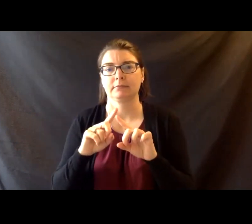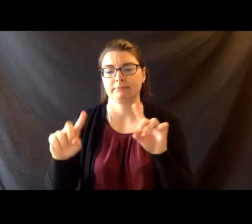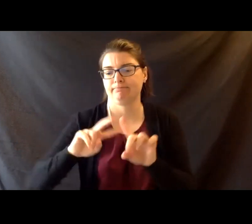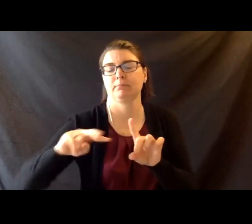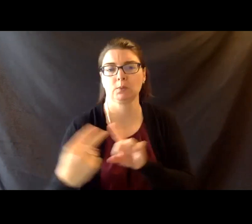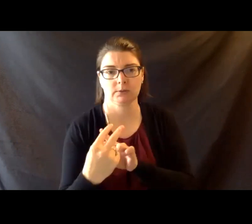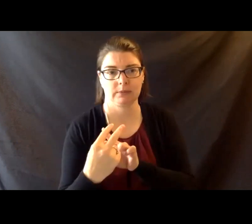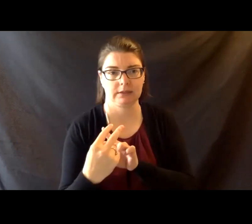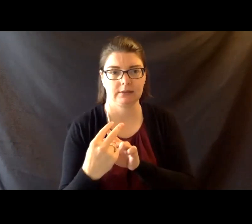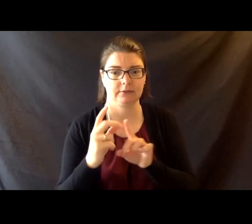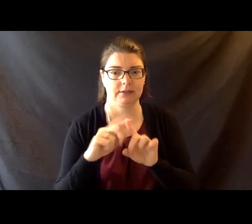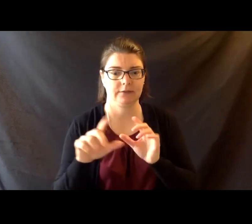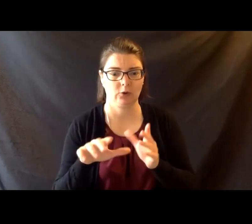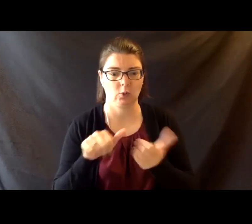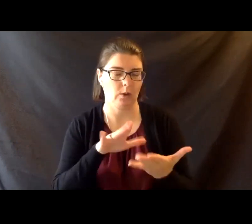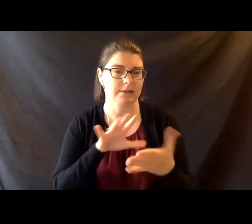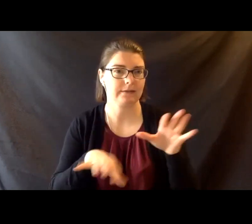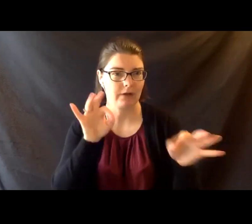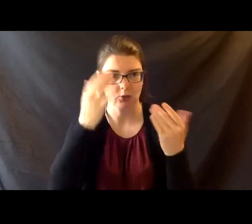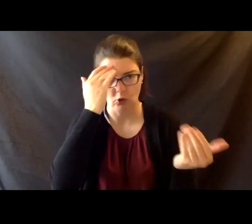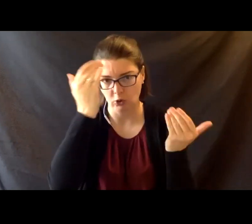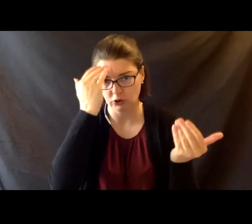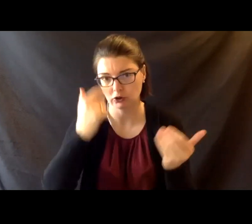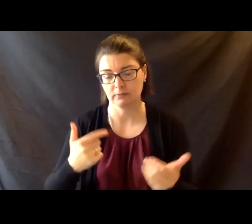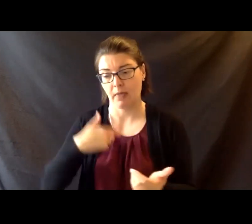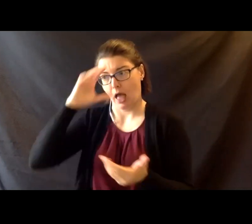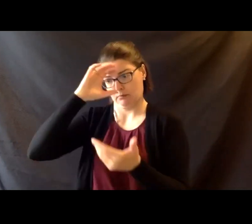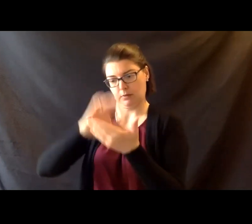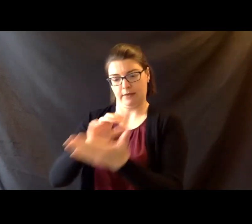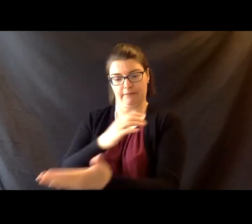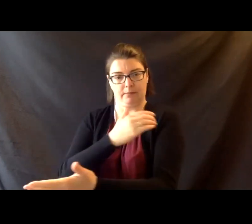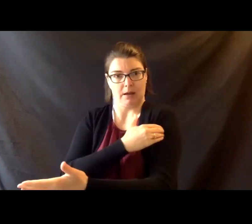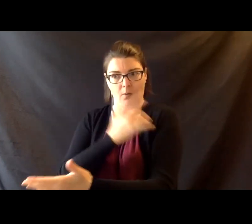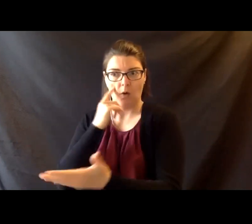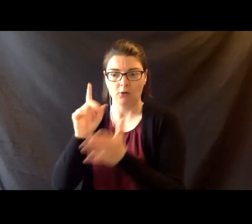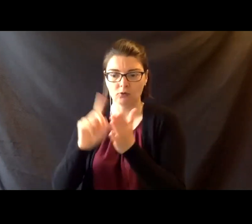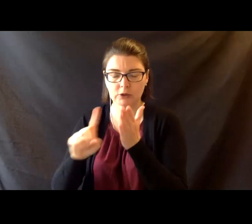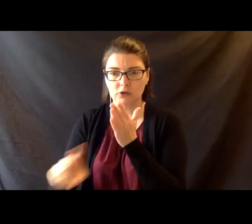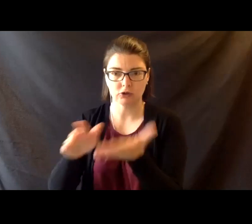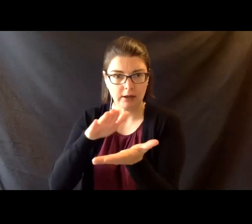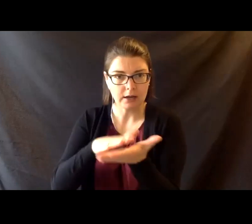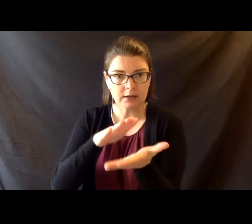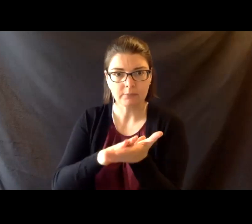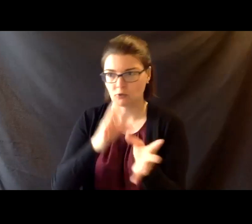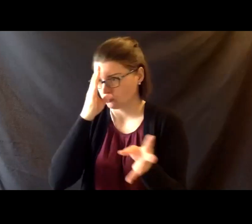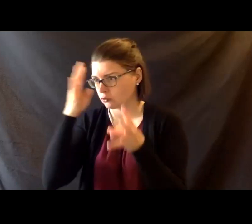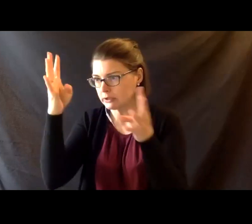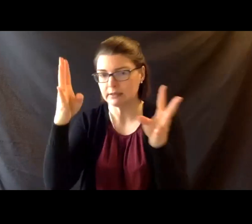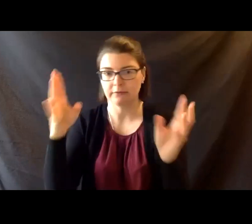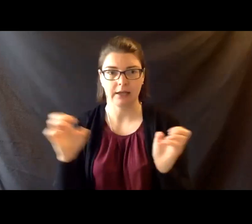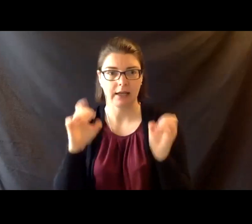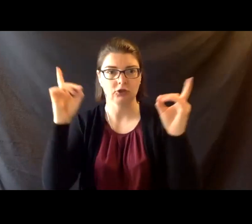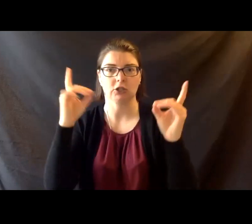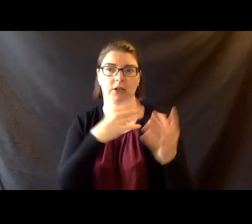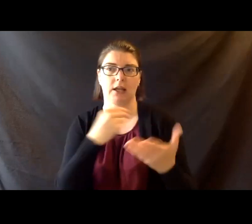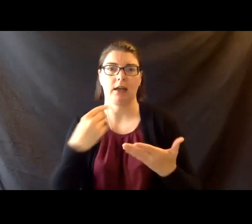perspectives and ways of knowing. I believe in the power of research, scholarship, creativity, education, and dialogue